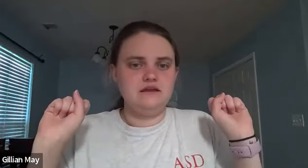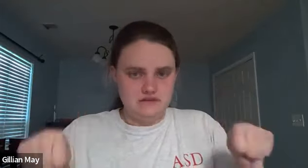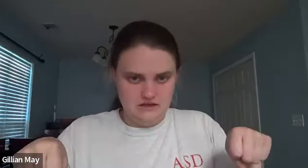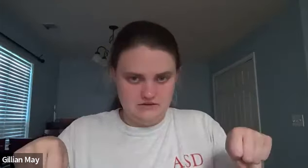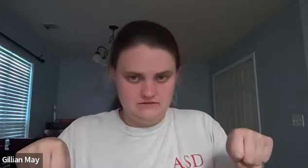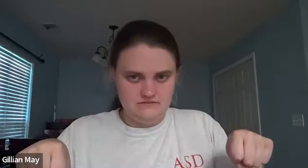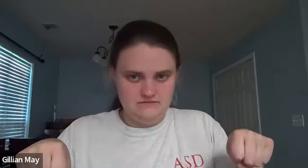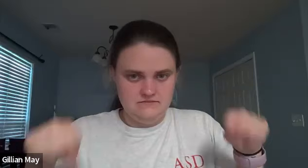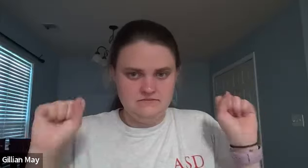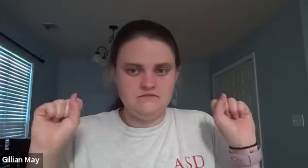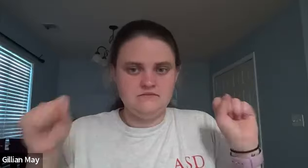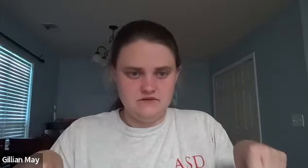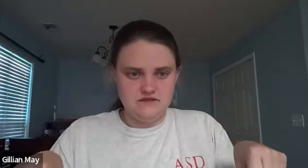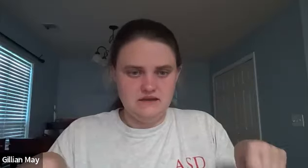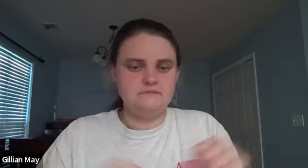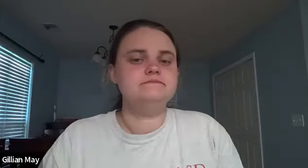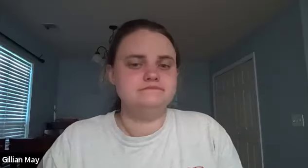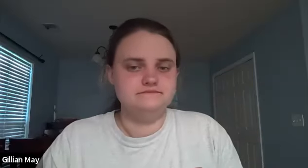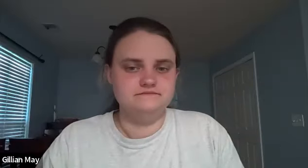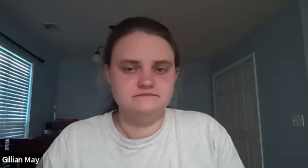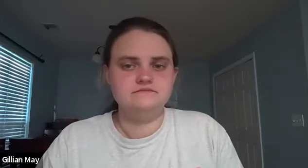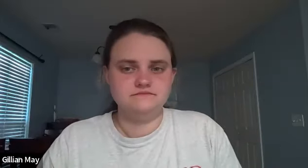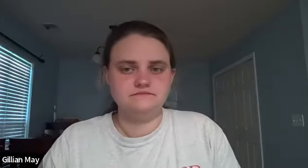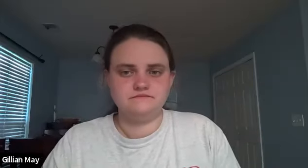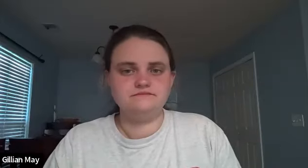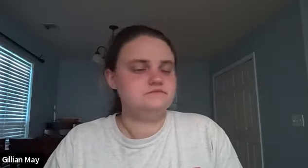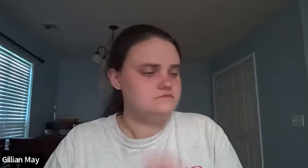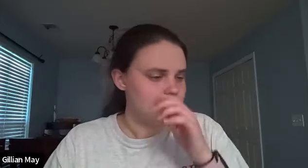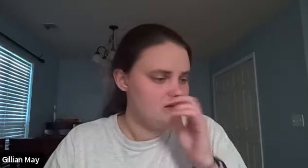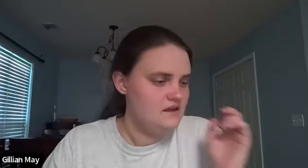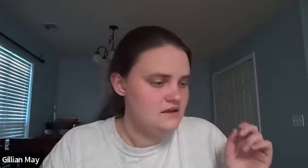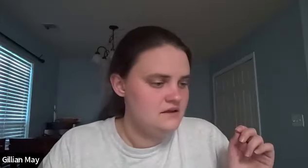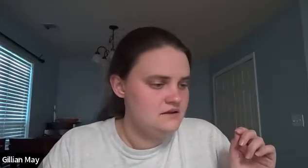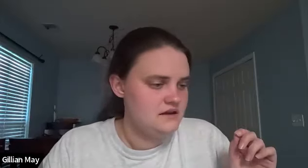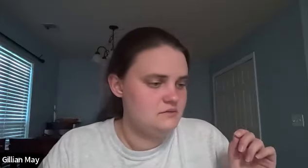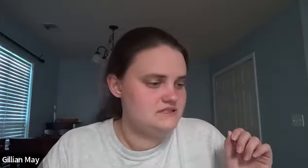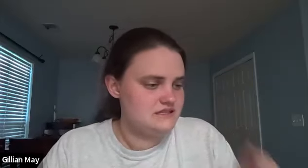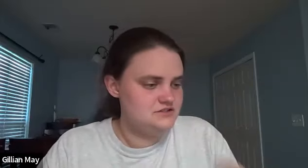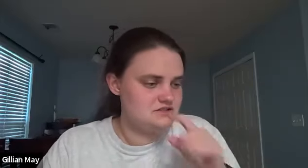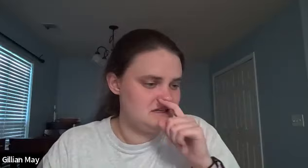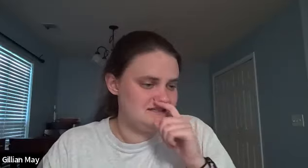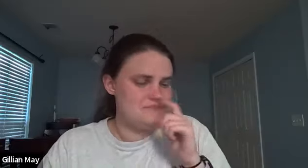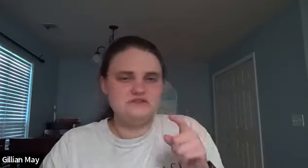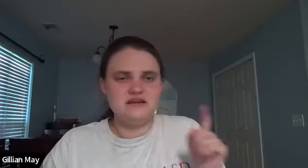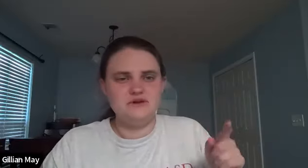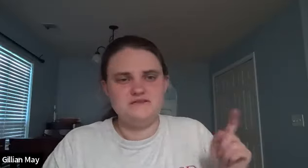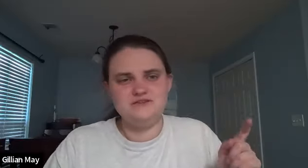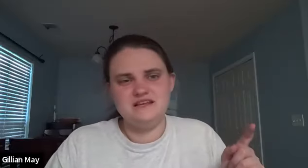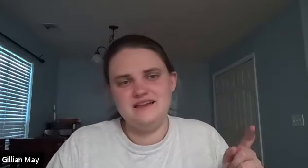Can. Can. Now, what's interesting is that most of the time, whenever you say like,